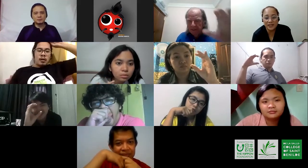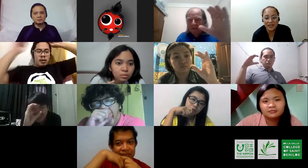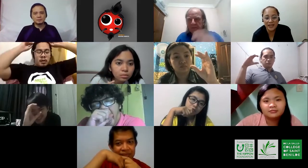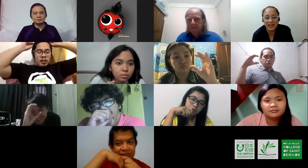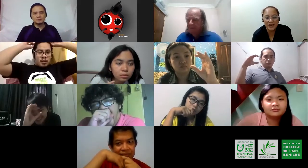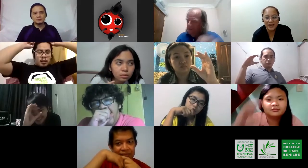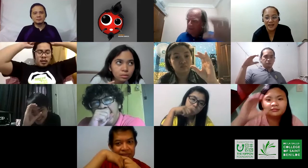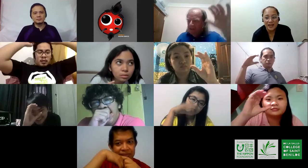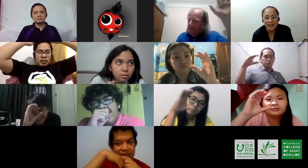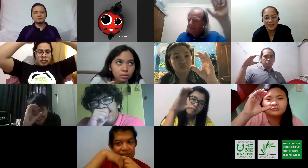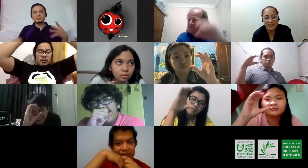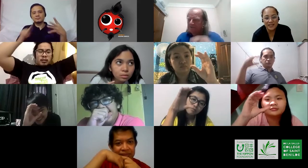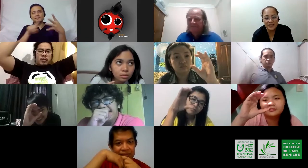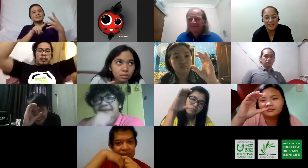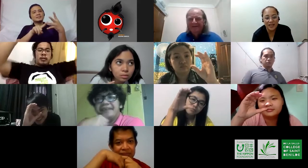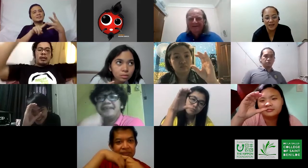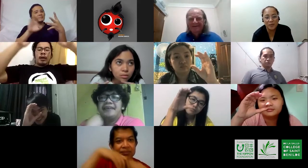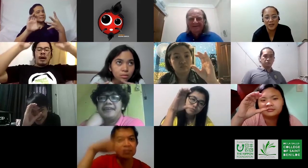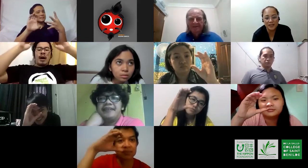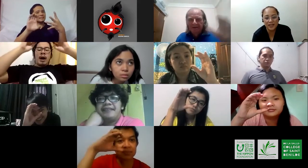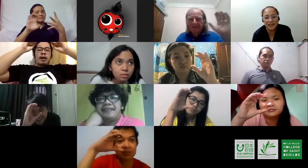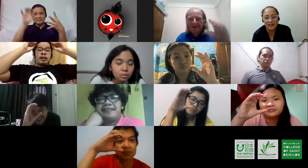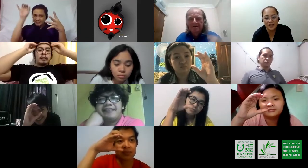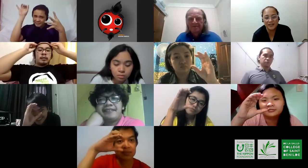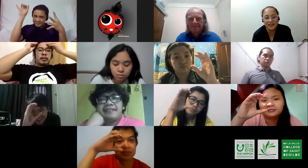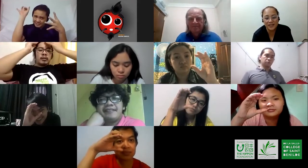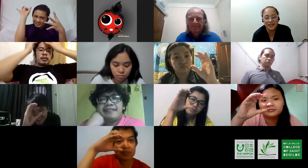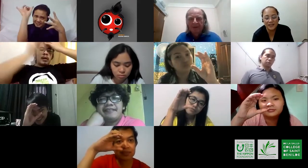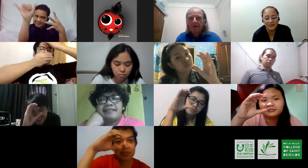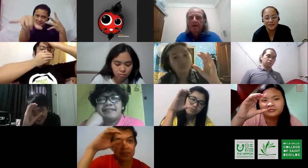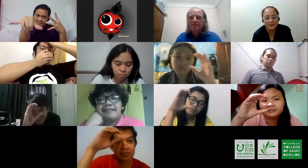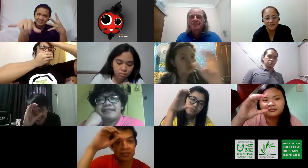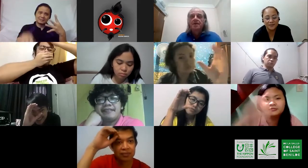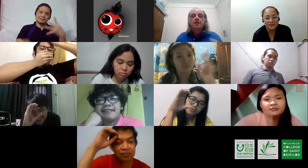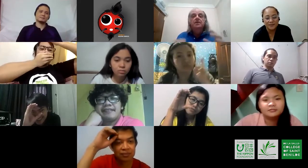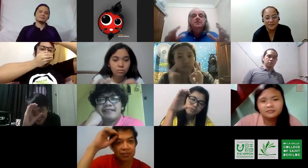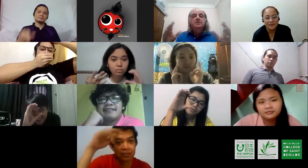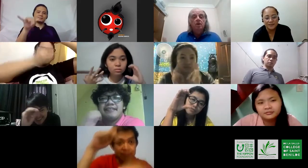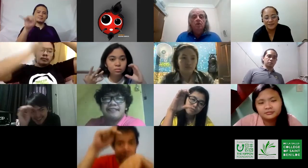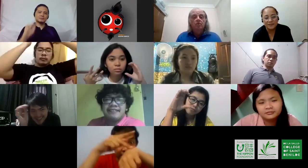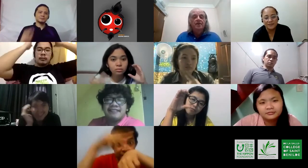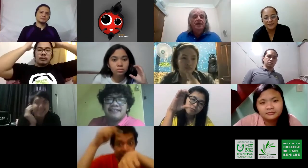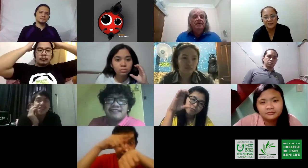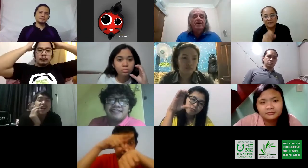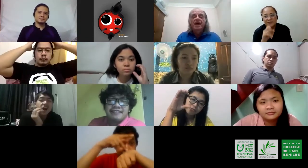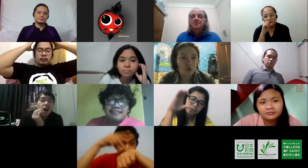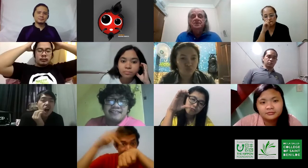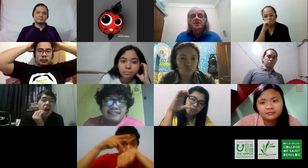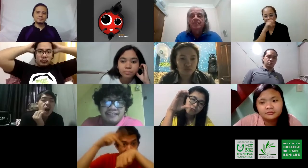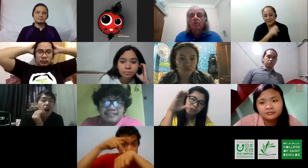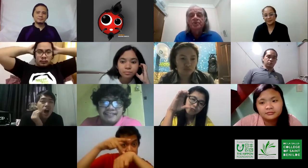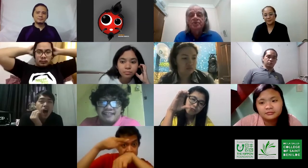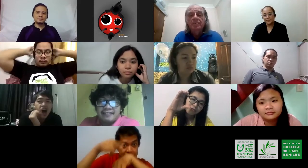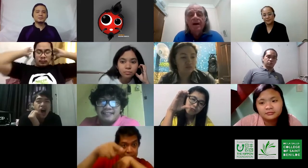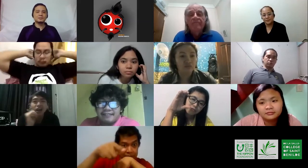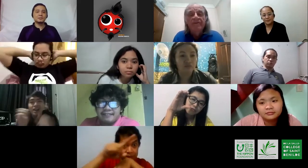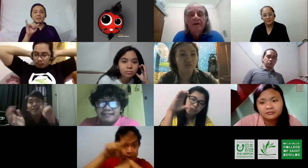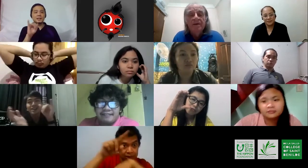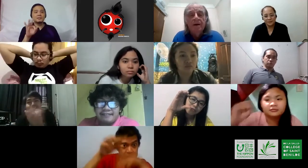C. C, yes. Since everybody's saying Yes. letter C. Yes. So If I ask the same question about Vietnam,